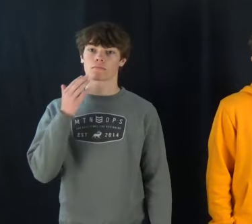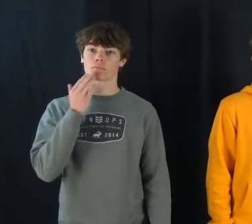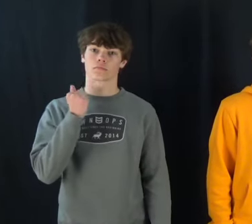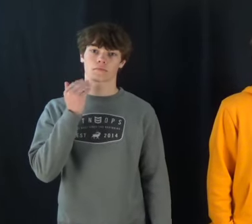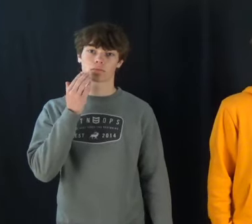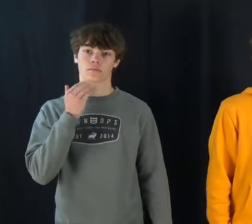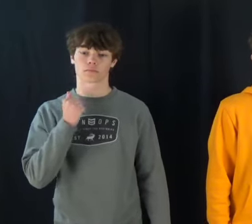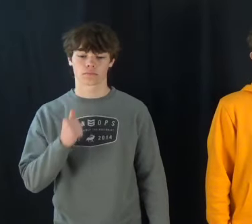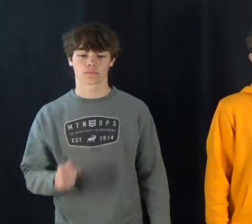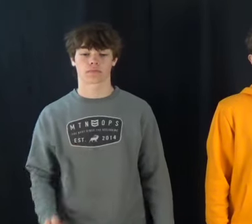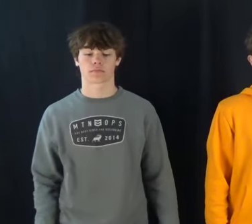Sugar